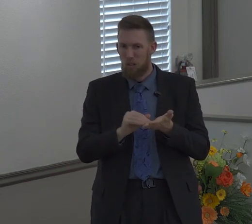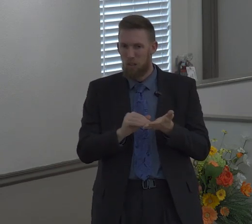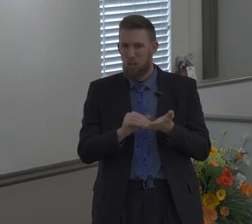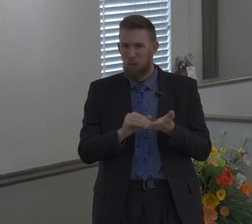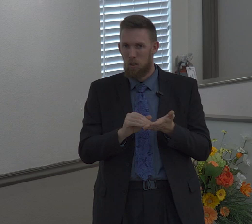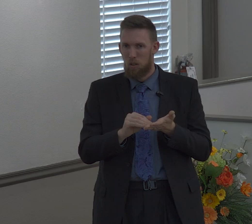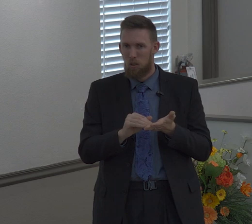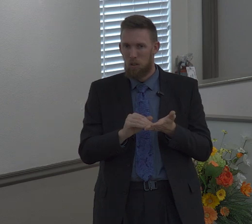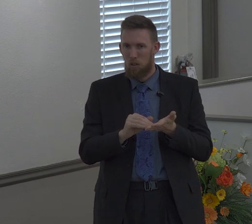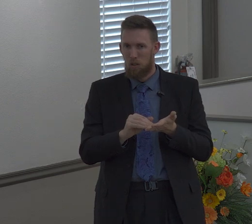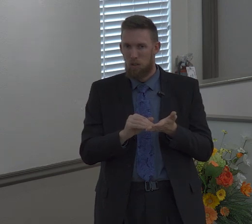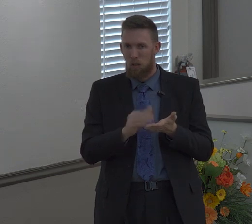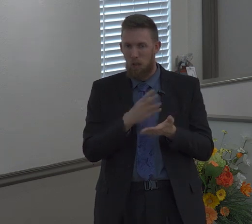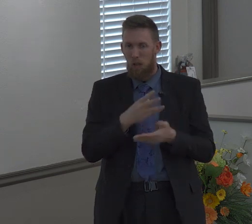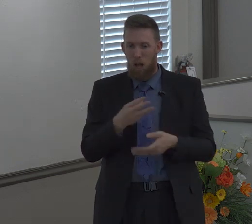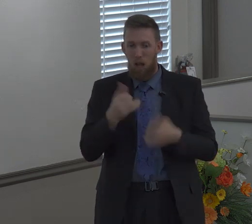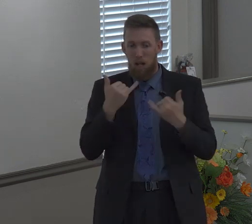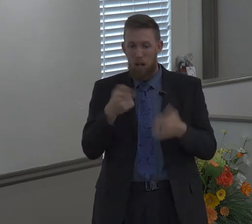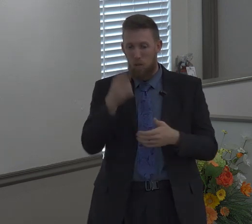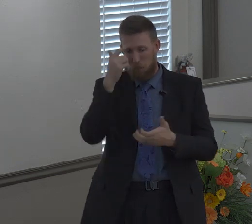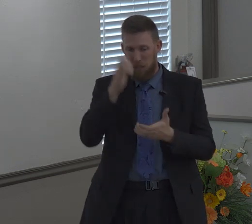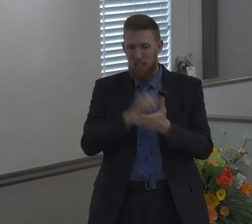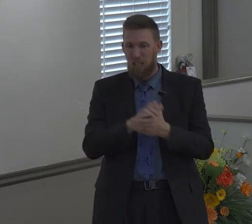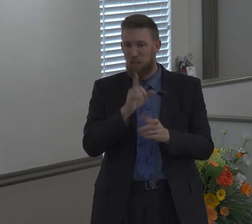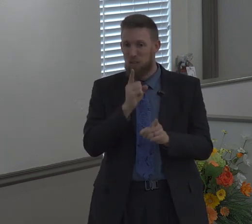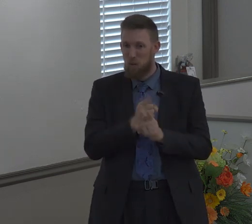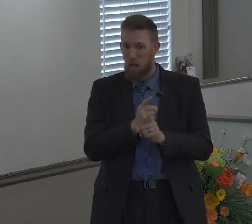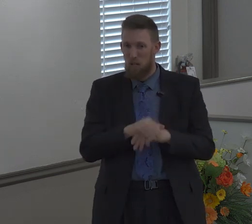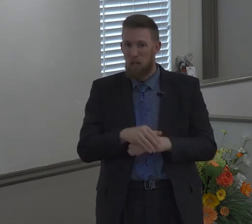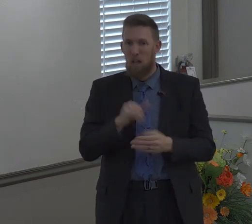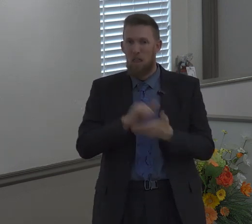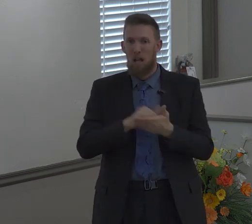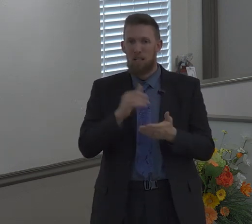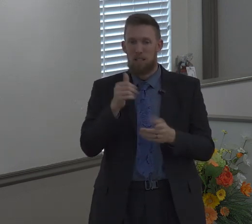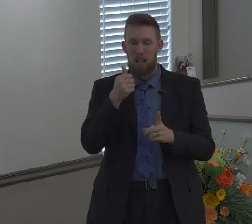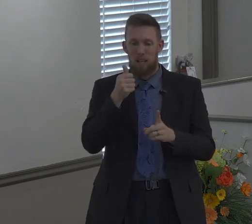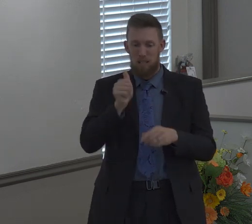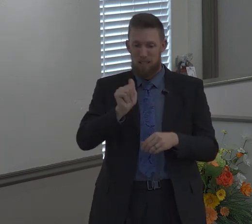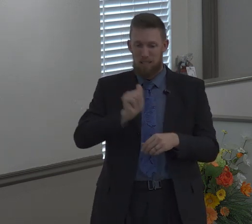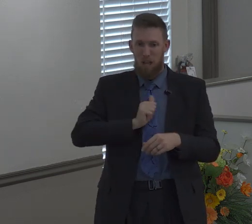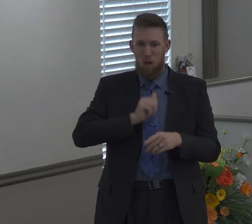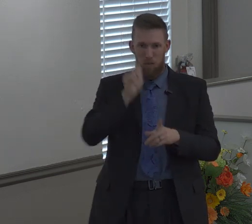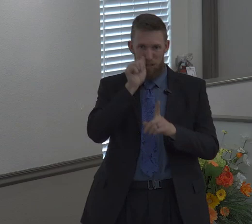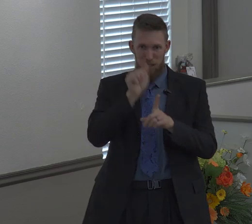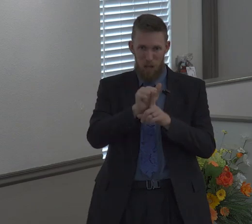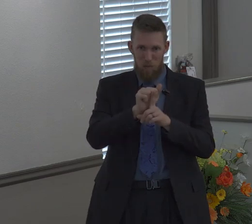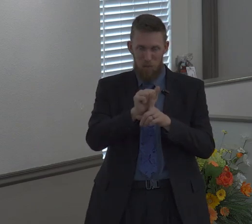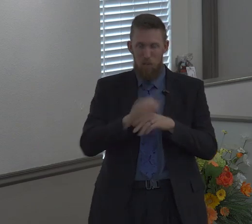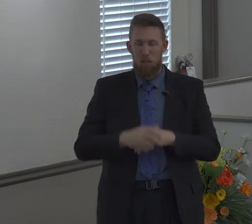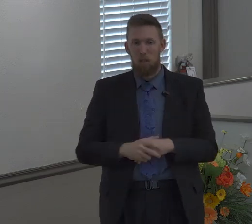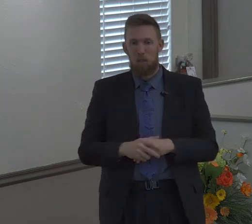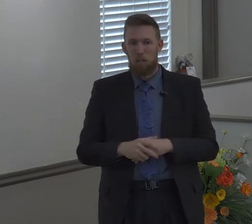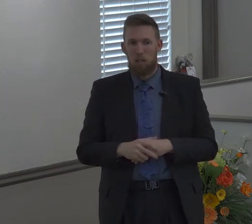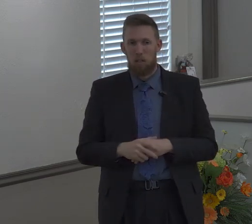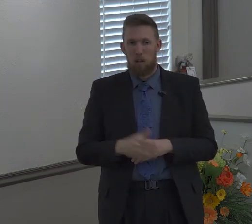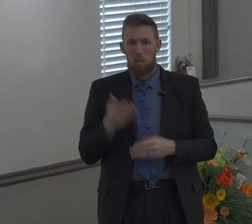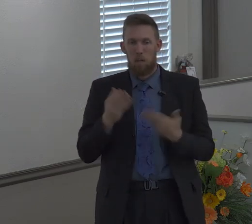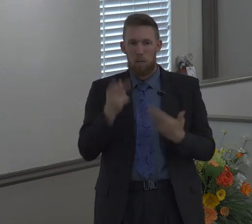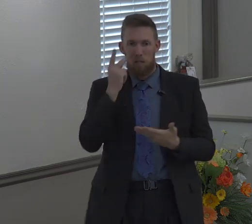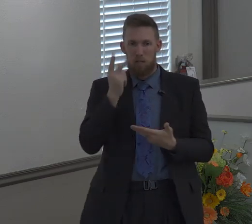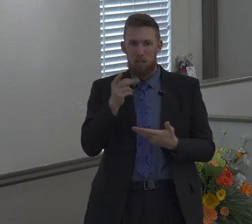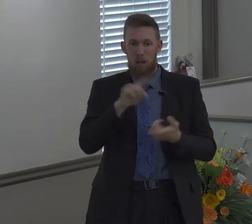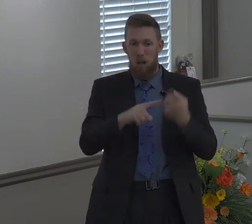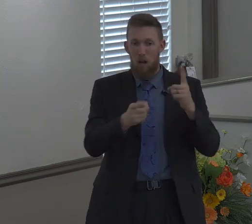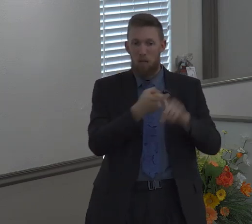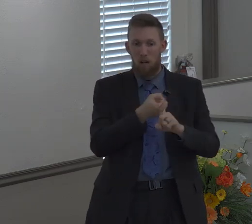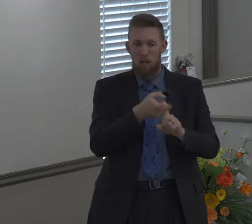anyway, you have just entered into self-deception. That's very dangerous. Let me ask you this.